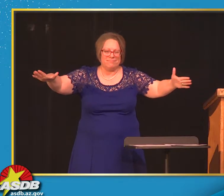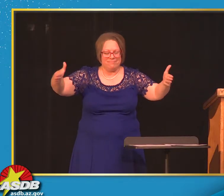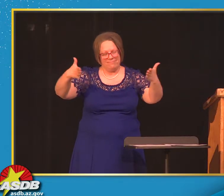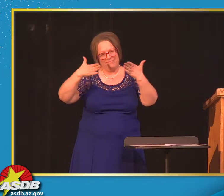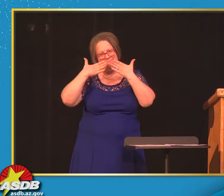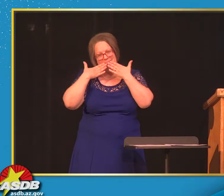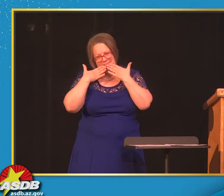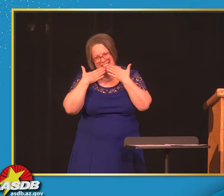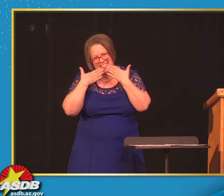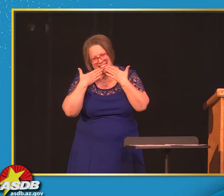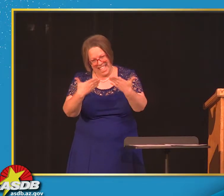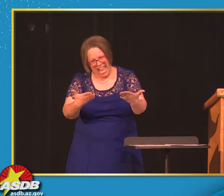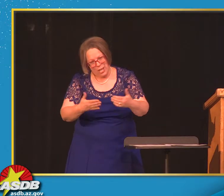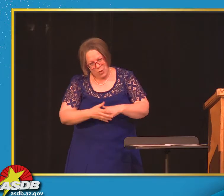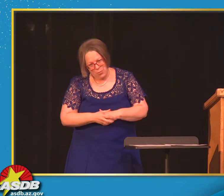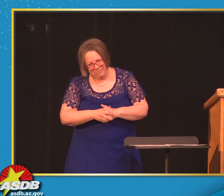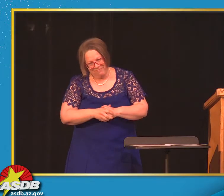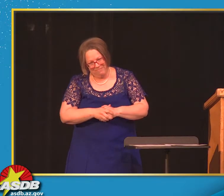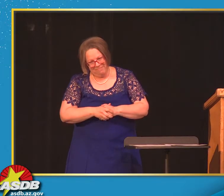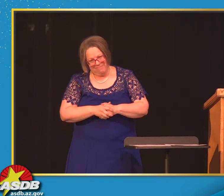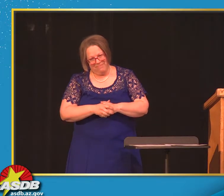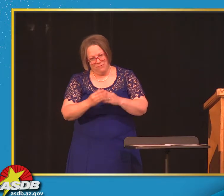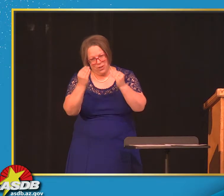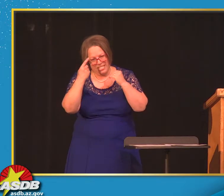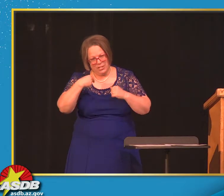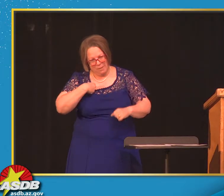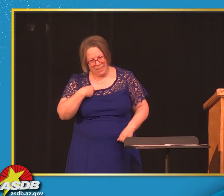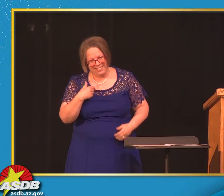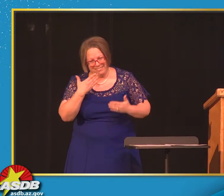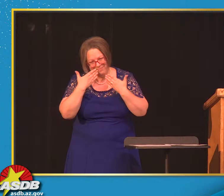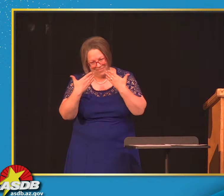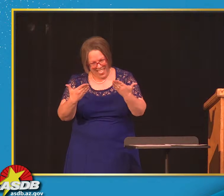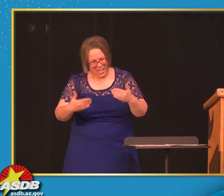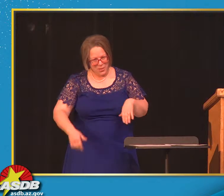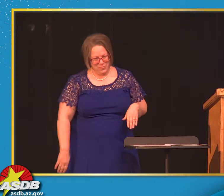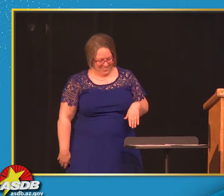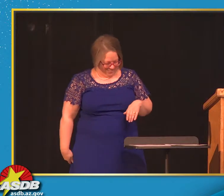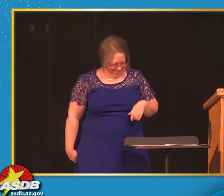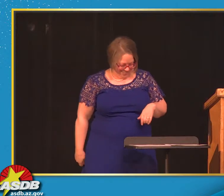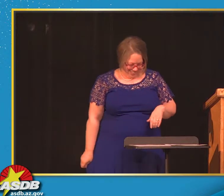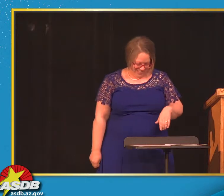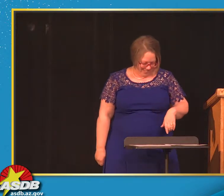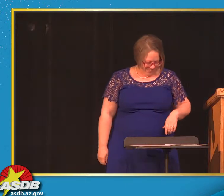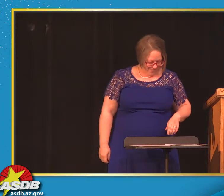energy radiates from you. Thank you for teaching me that lesson.